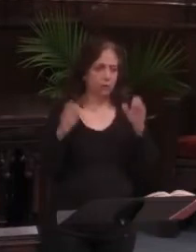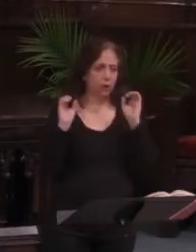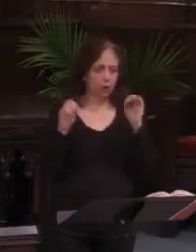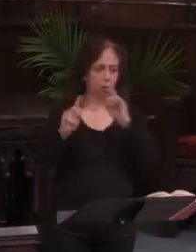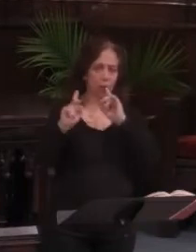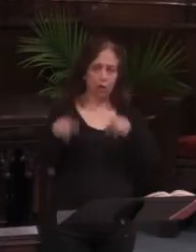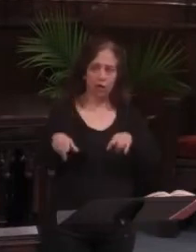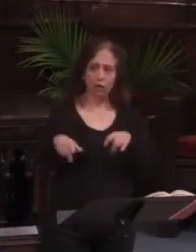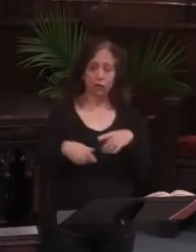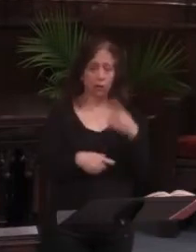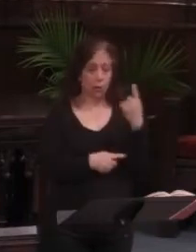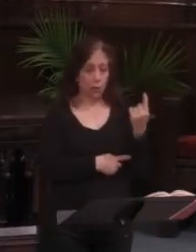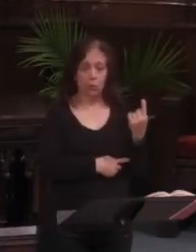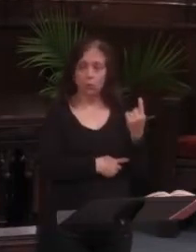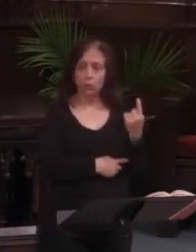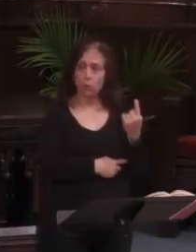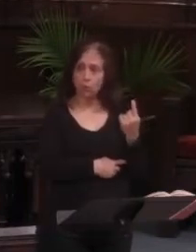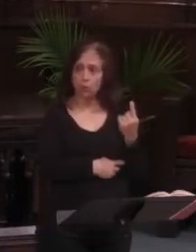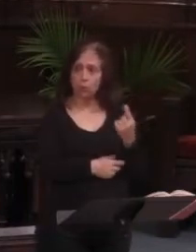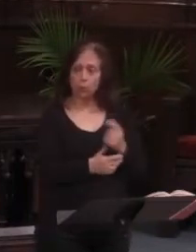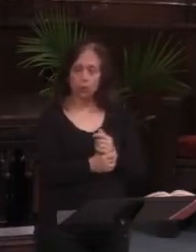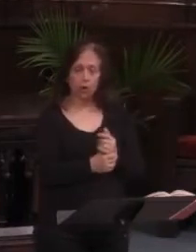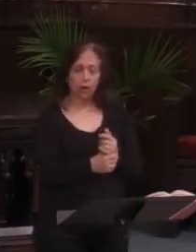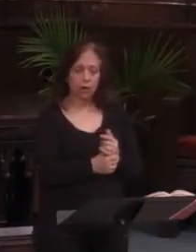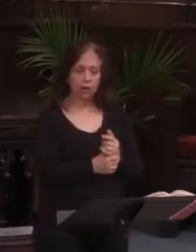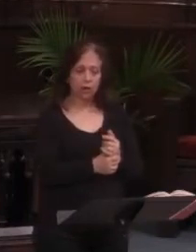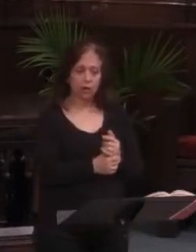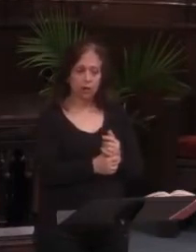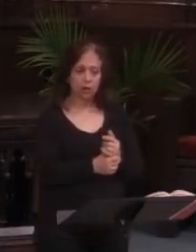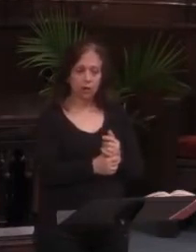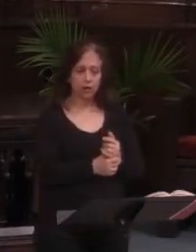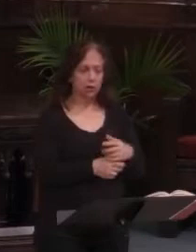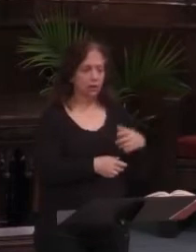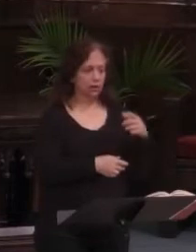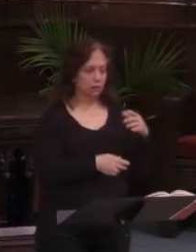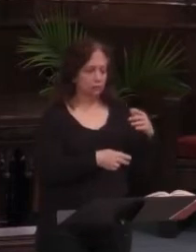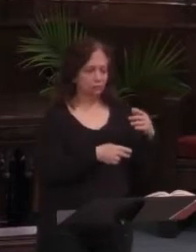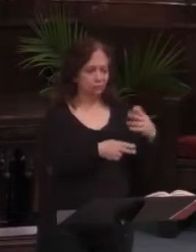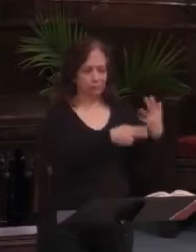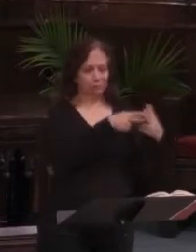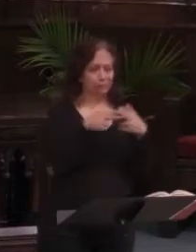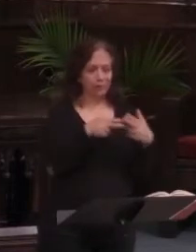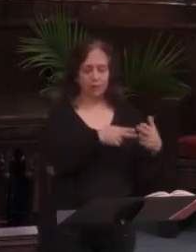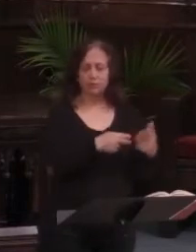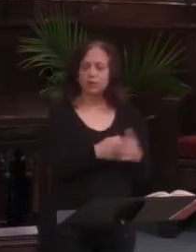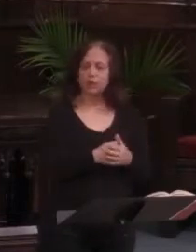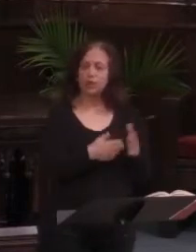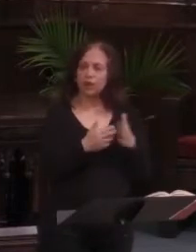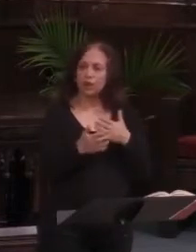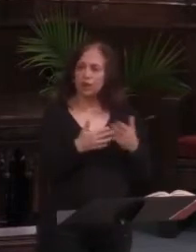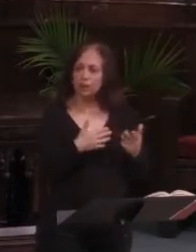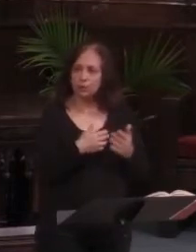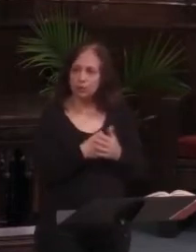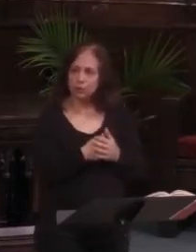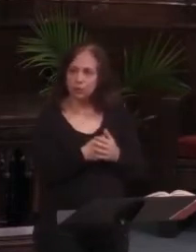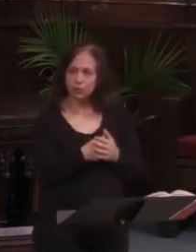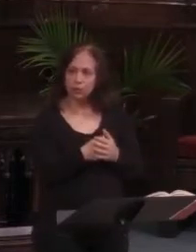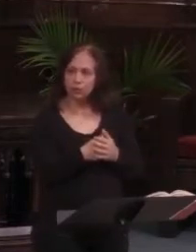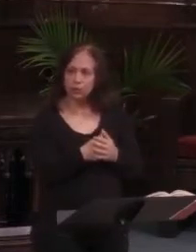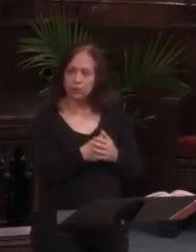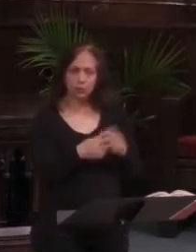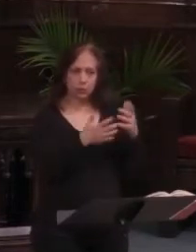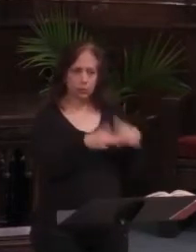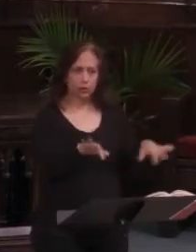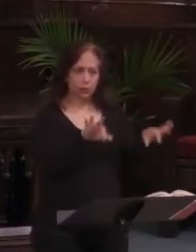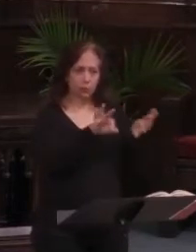answers. One is called Cleopas. The other is unnamed. The writer's failure to provide a name is